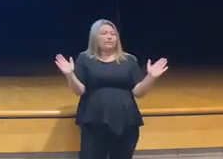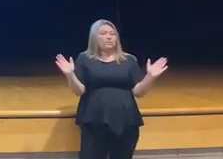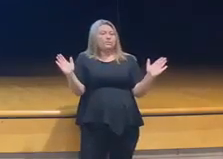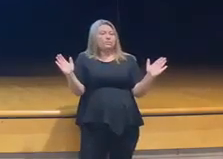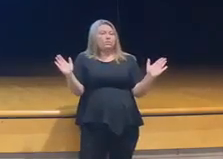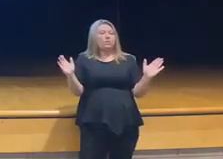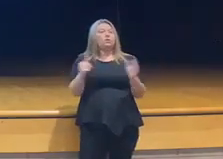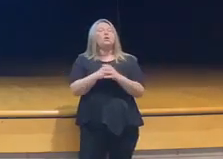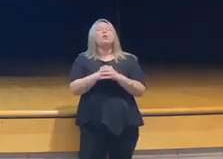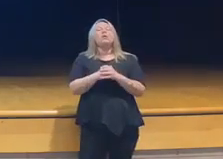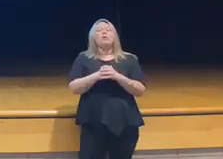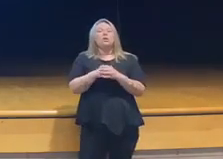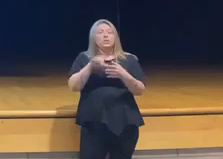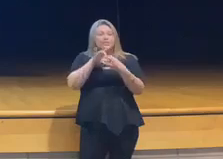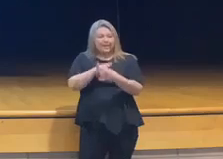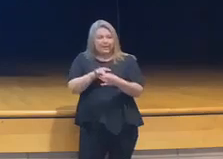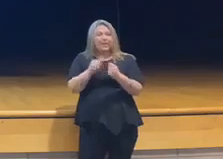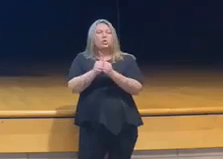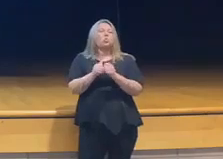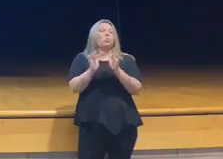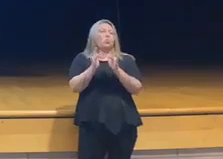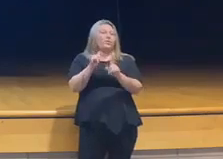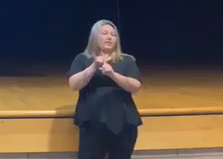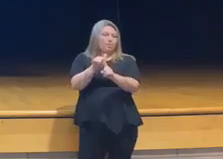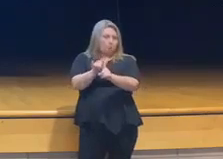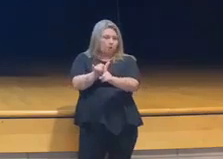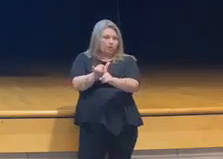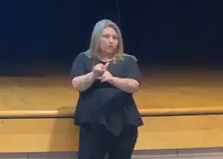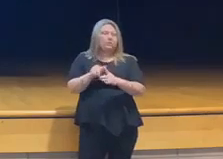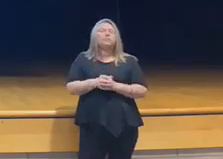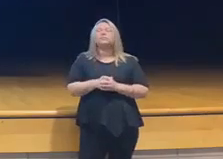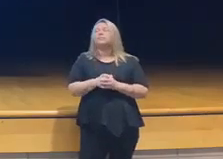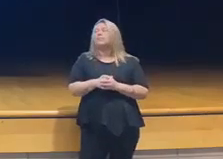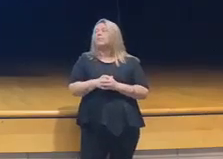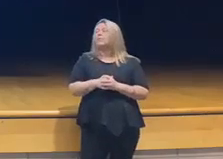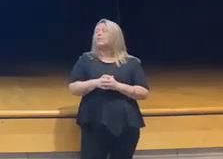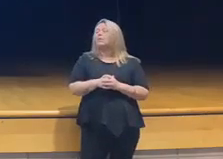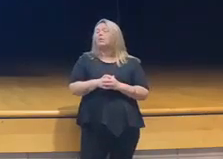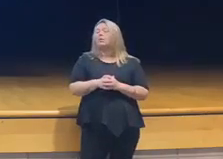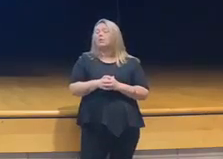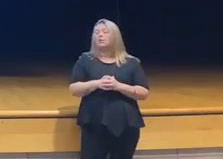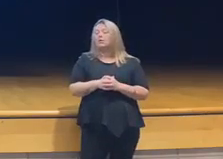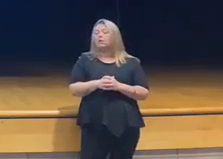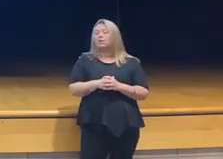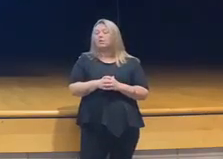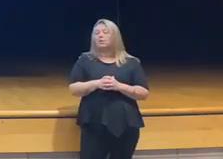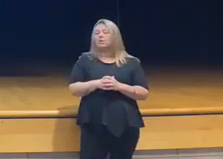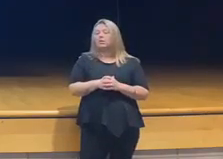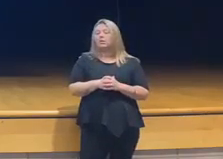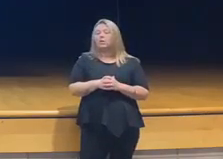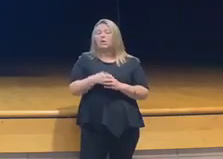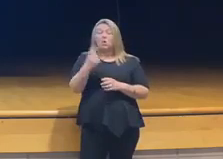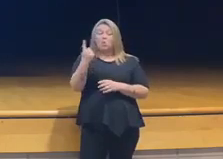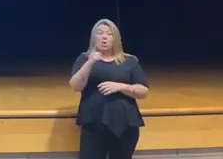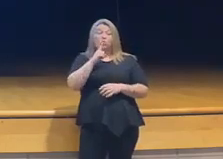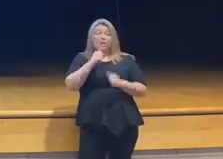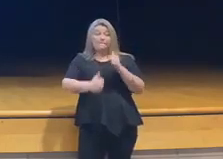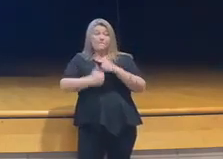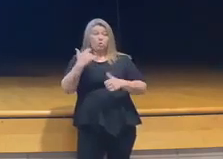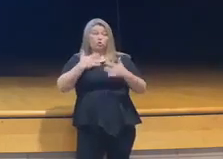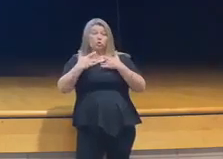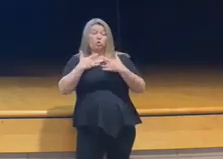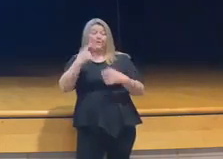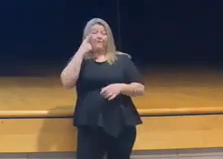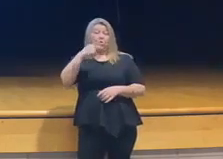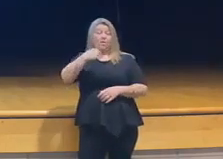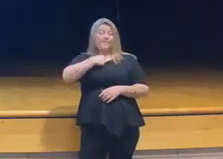been linked to cyberbullying. One of the most concerning ones to me is, and